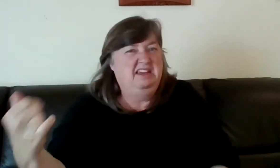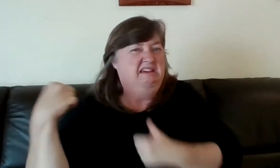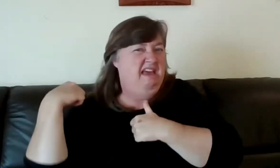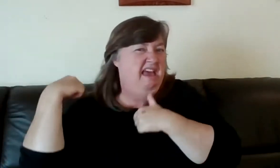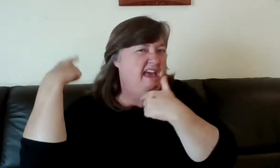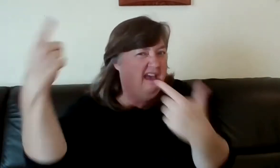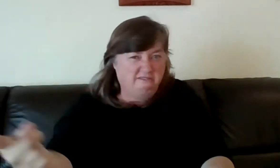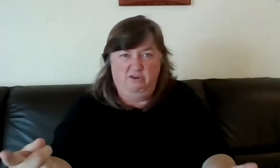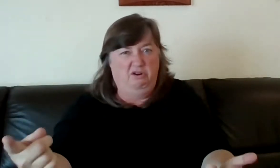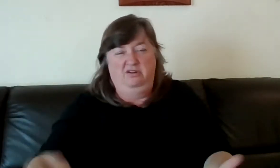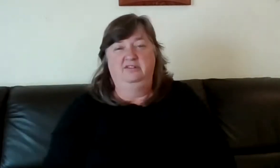idea ever.